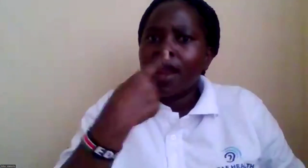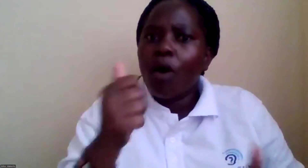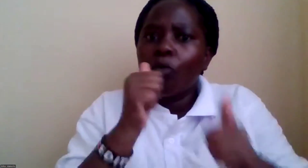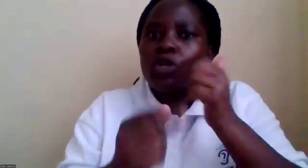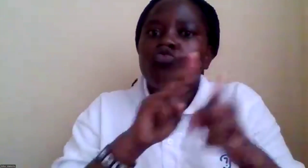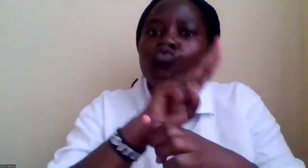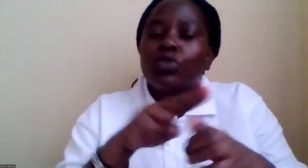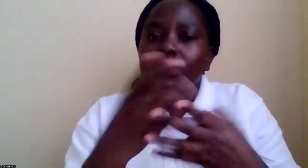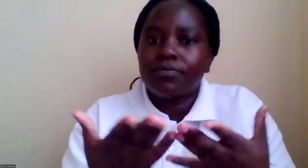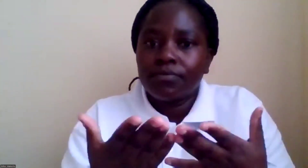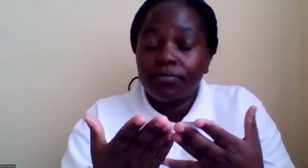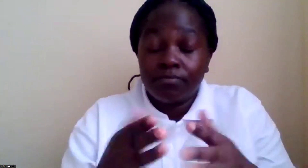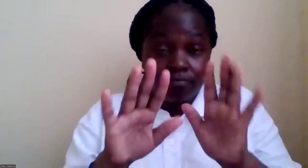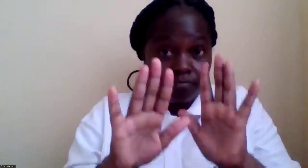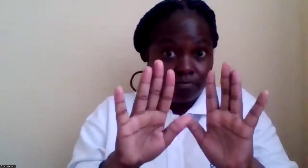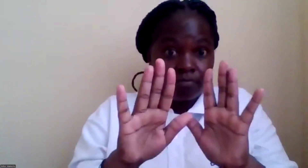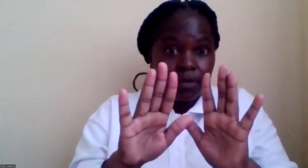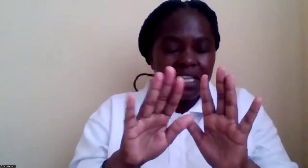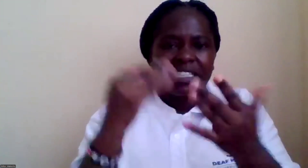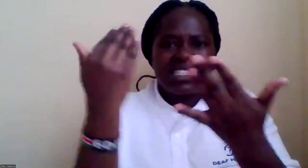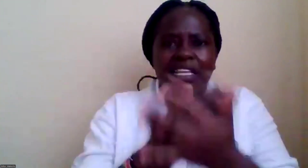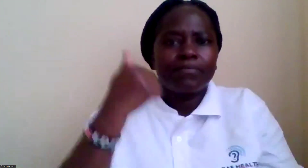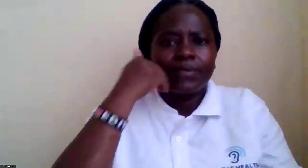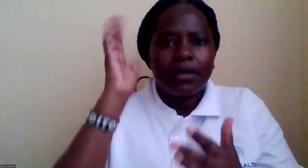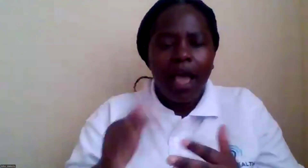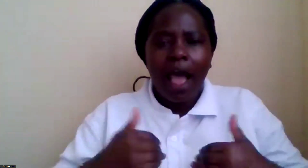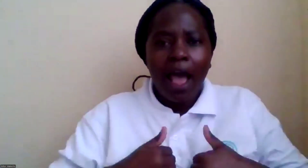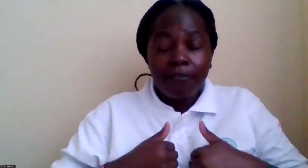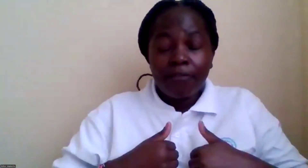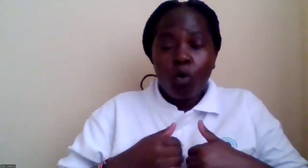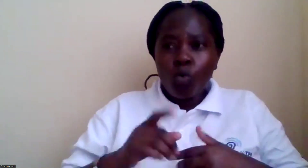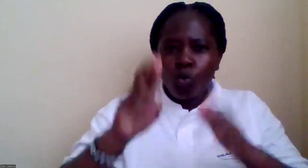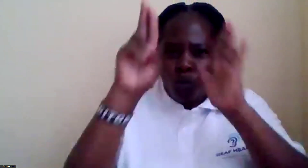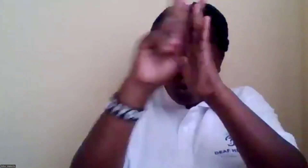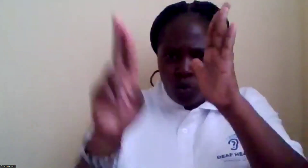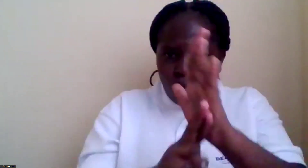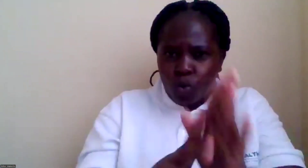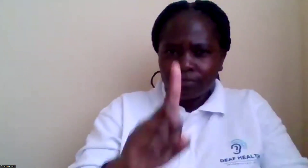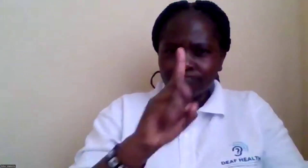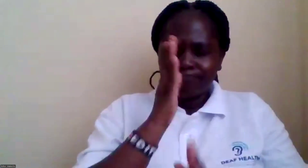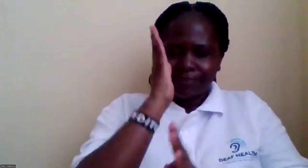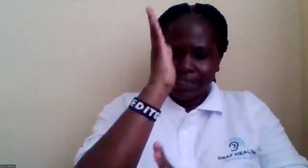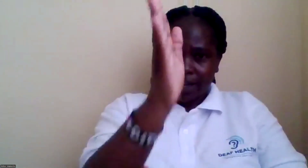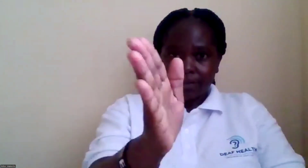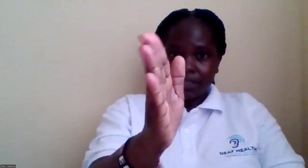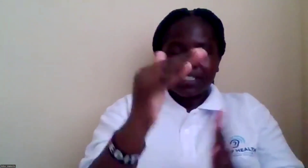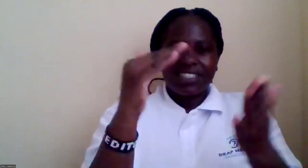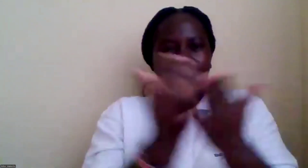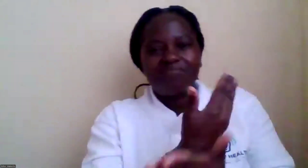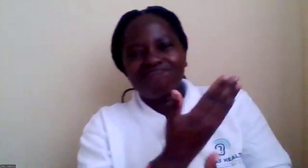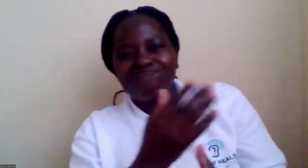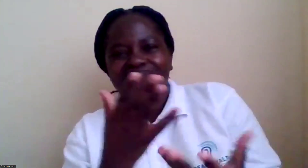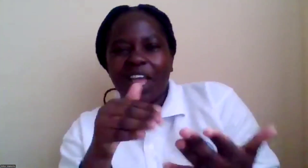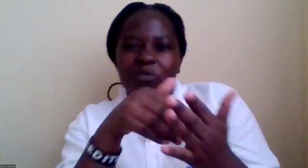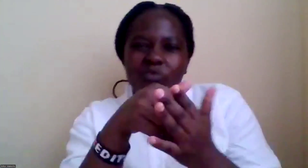right? So certain patients have very strict guidelines. Others maybe have a bit of wiggle room, right?